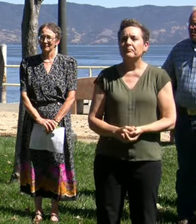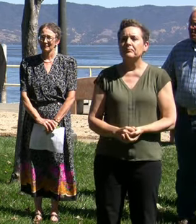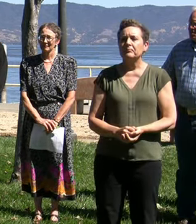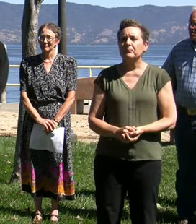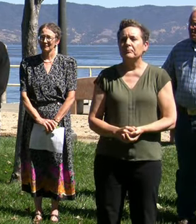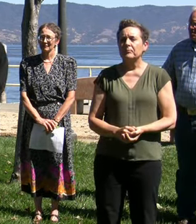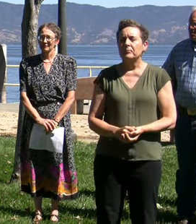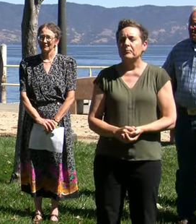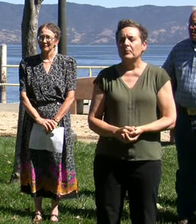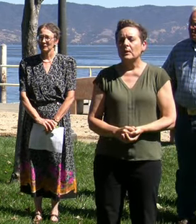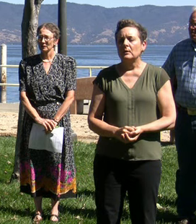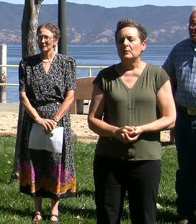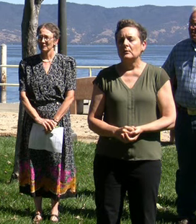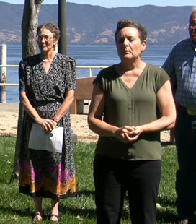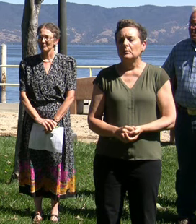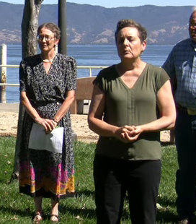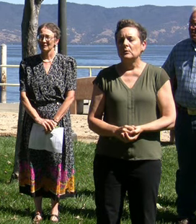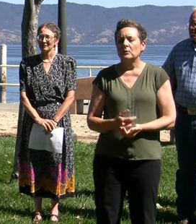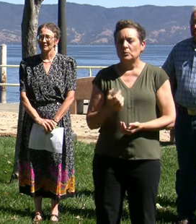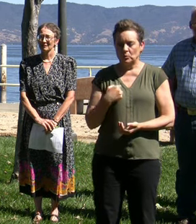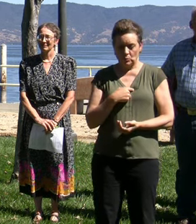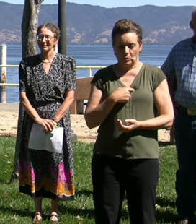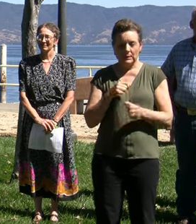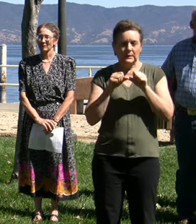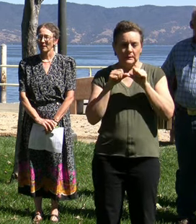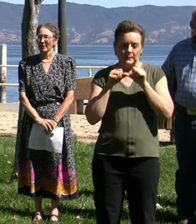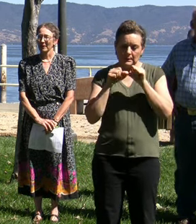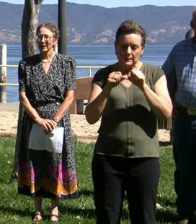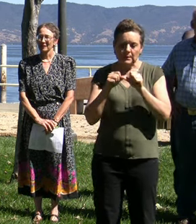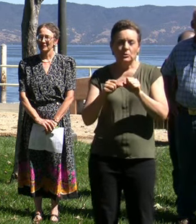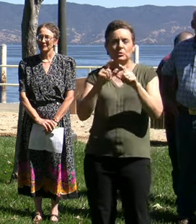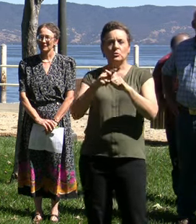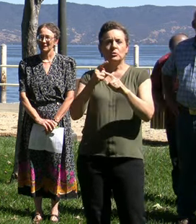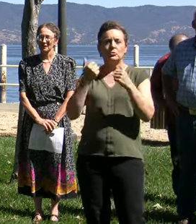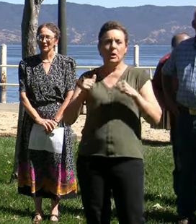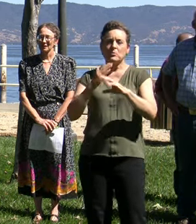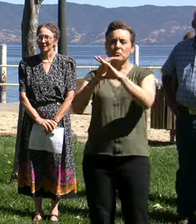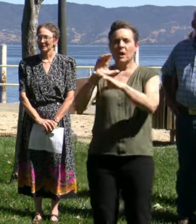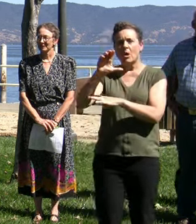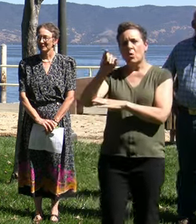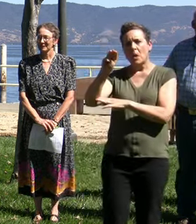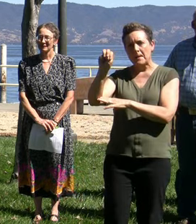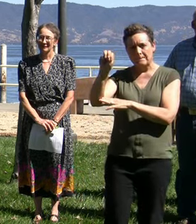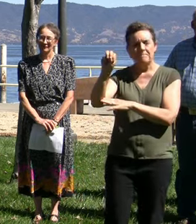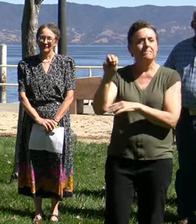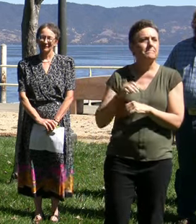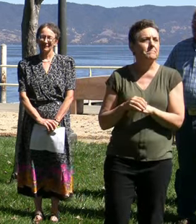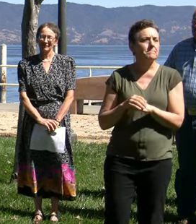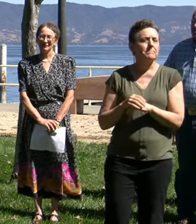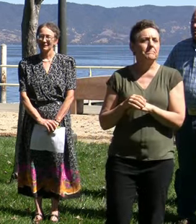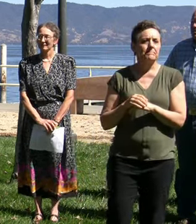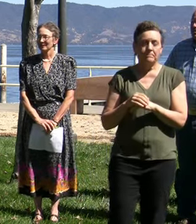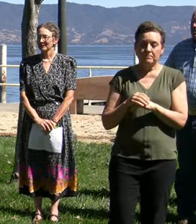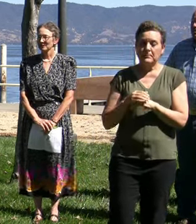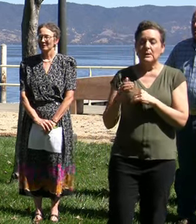We continue to fight our crime, enact our crime fighting efforts. Despite the efforts that's being required of our